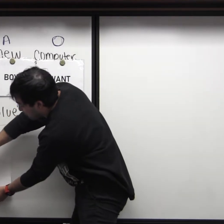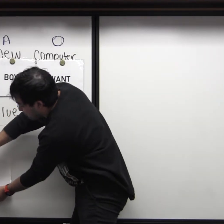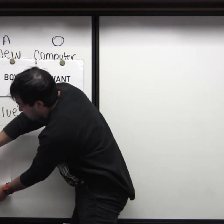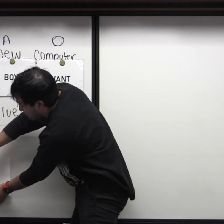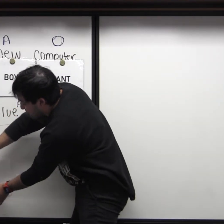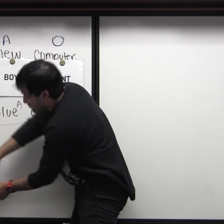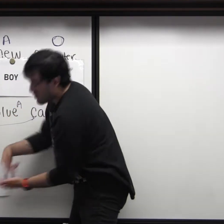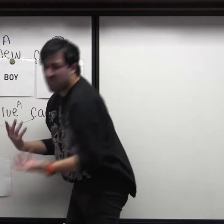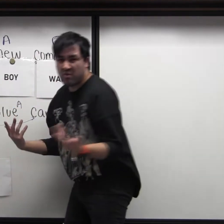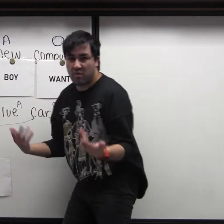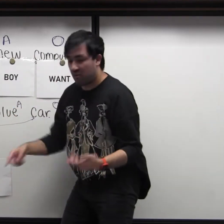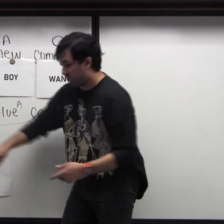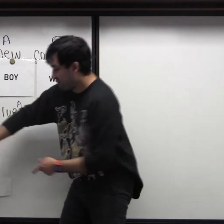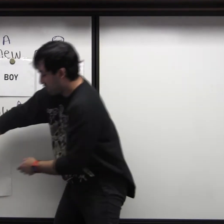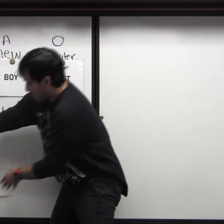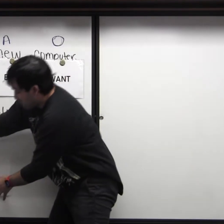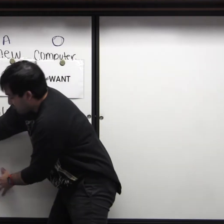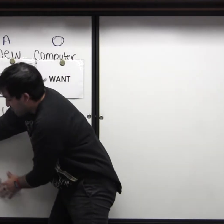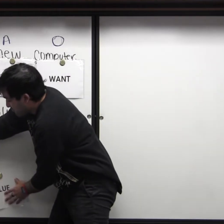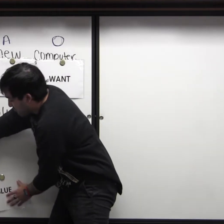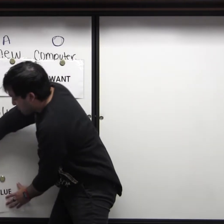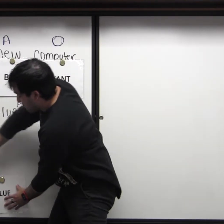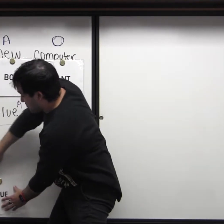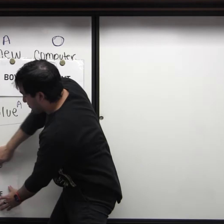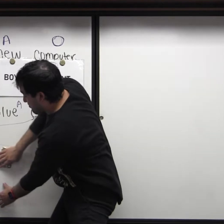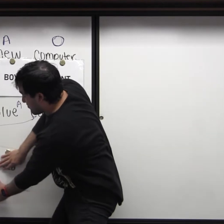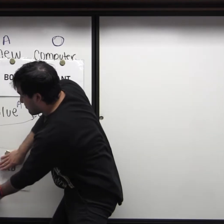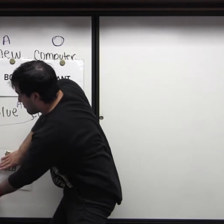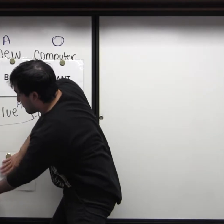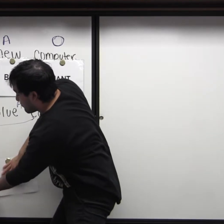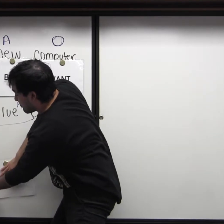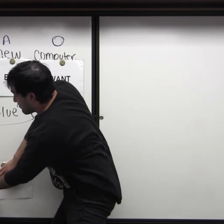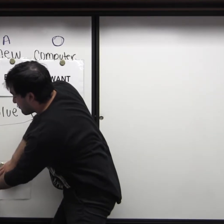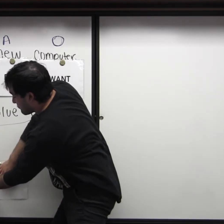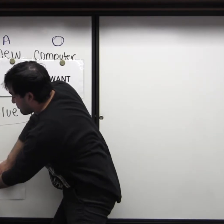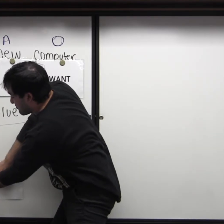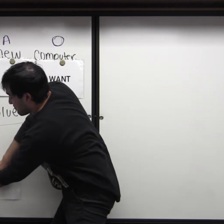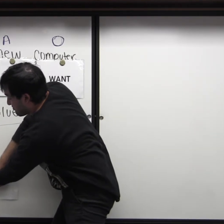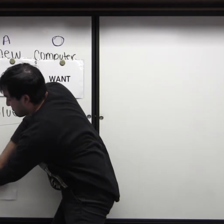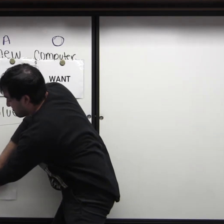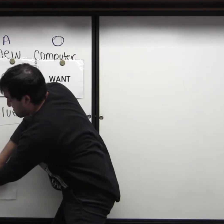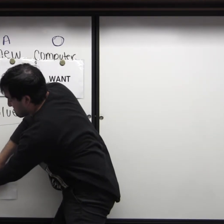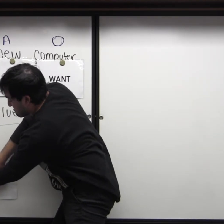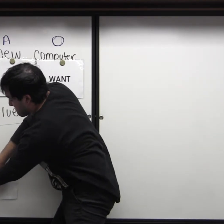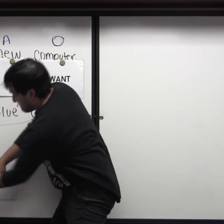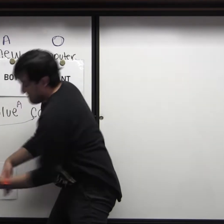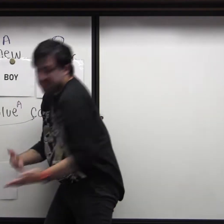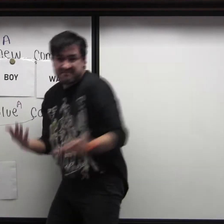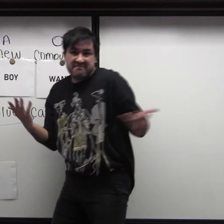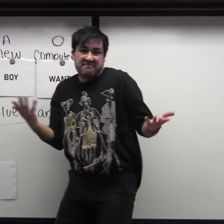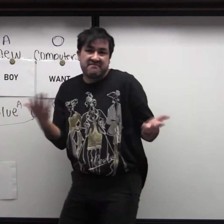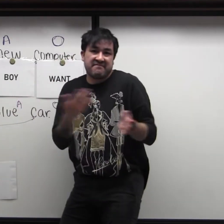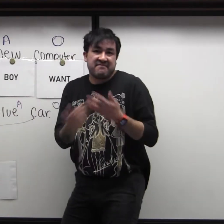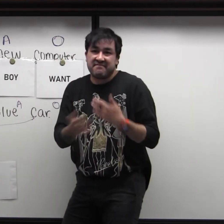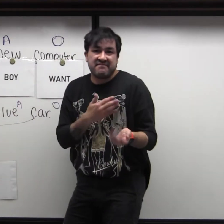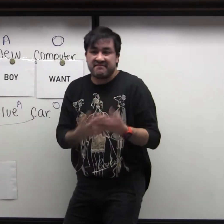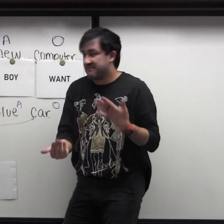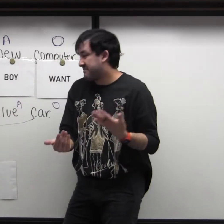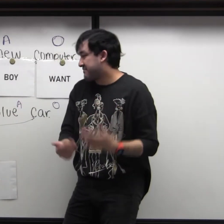or a car that's blue and old. Sometimes you will have sentences that actually it does matter which order it goes in. But in